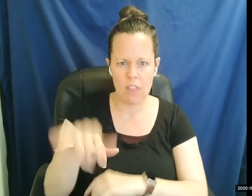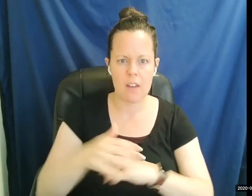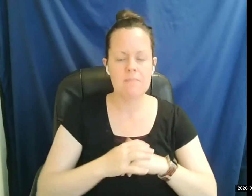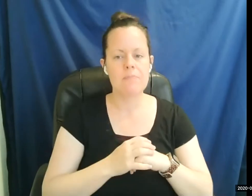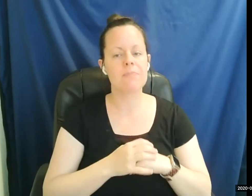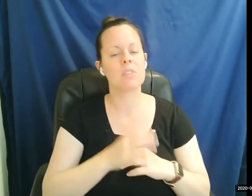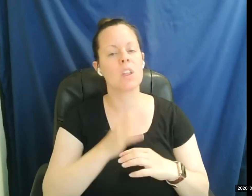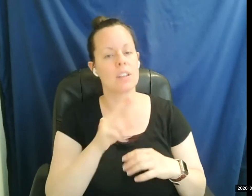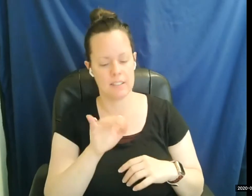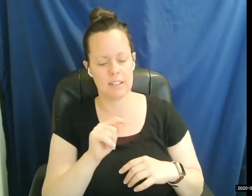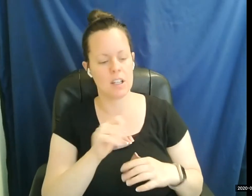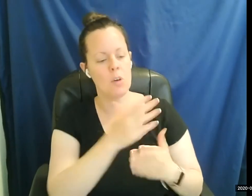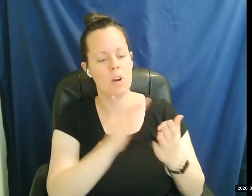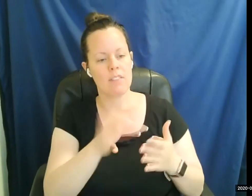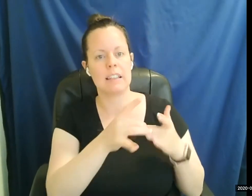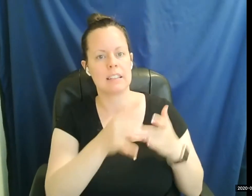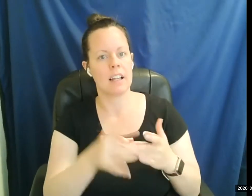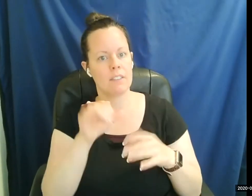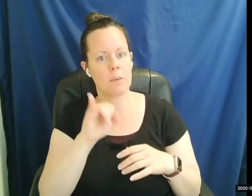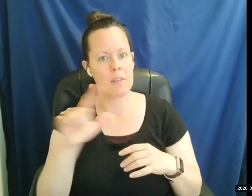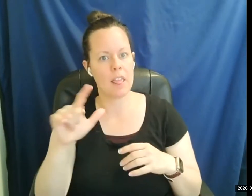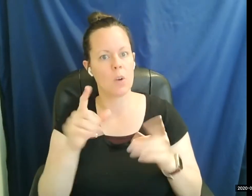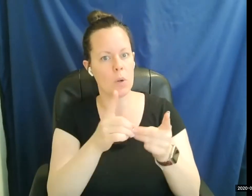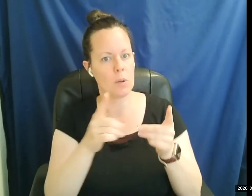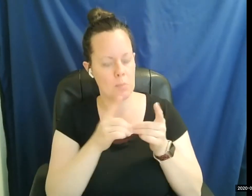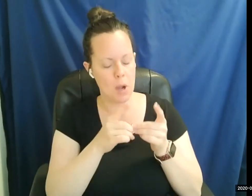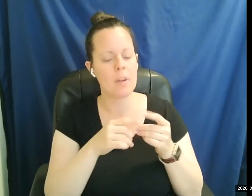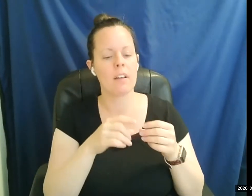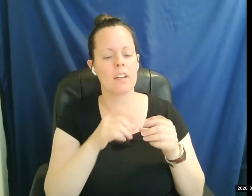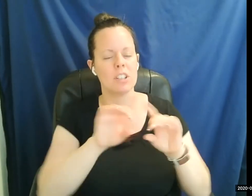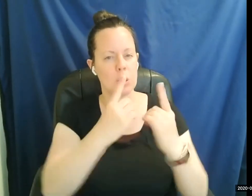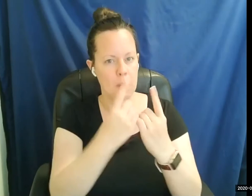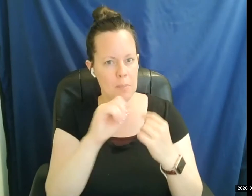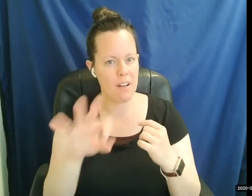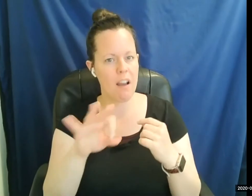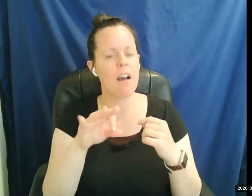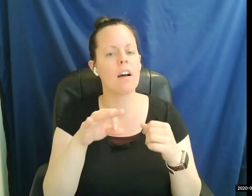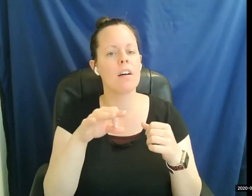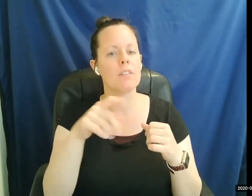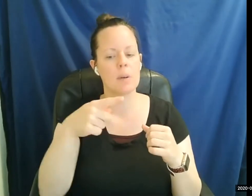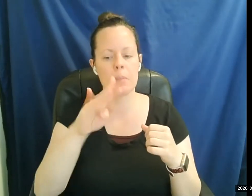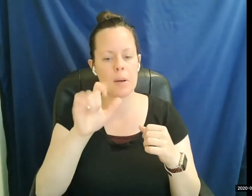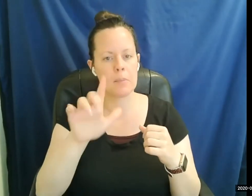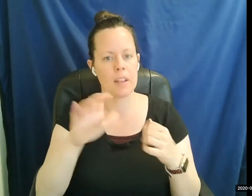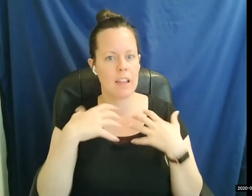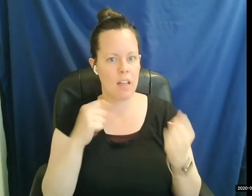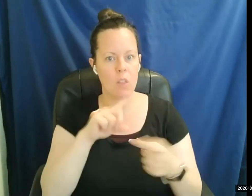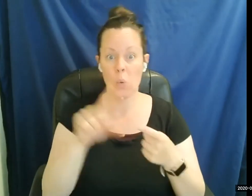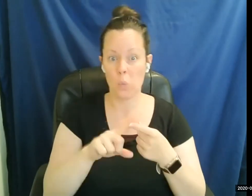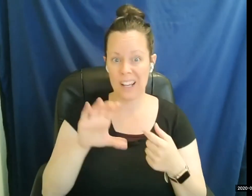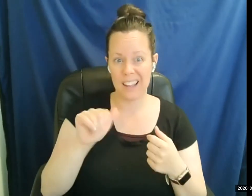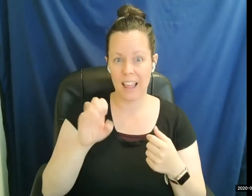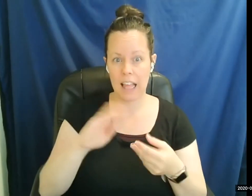Part of that is guidance from the Illinois Department of Public Health. When our case counts are so high in our county,